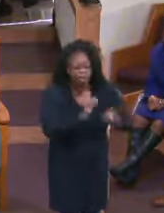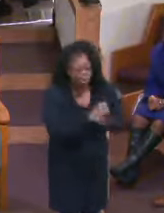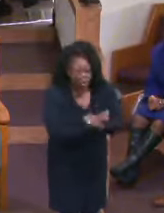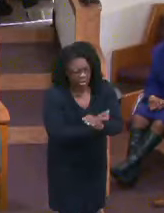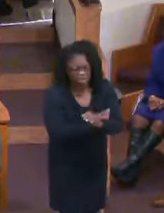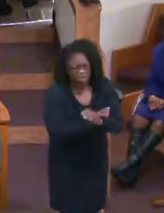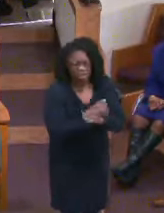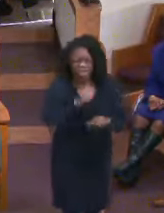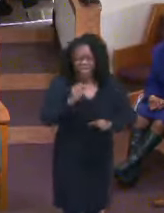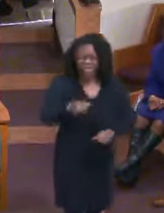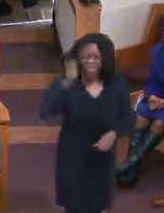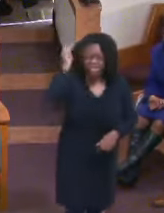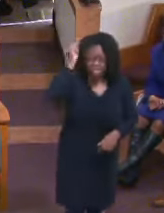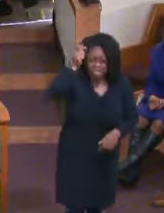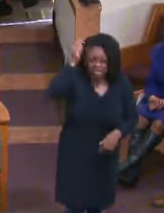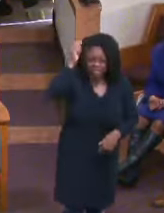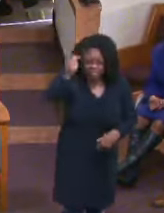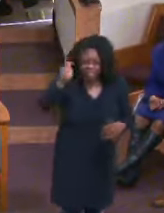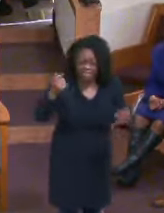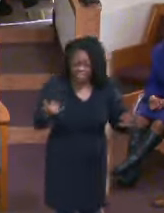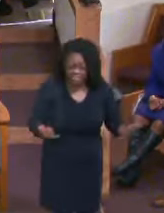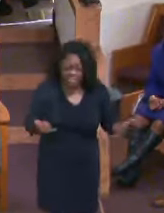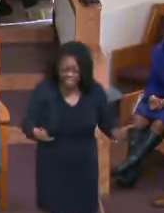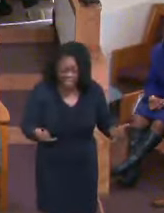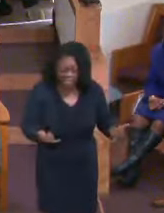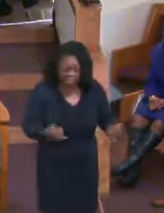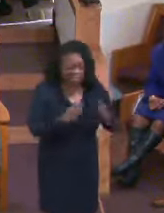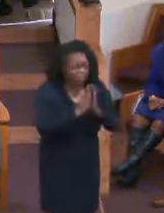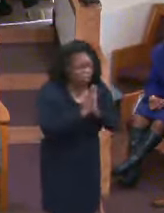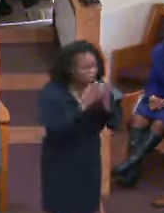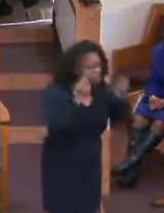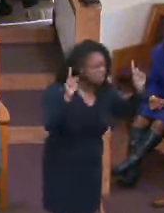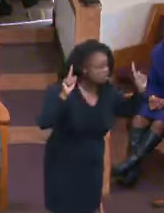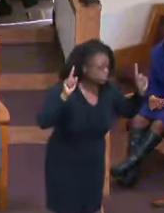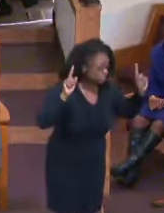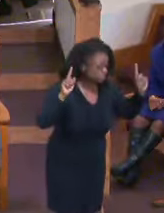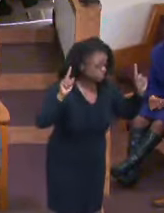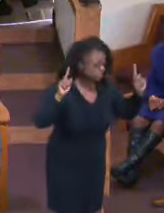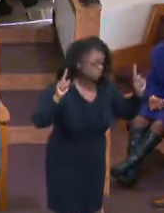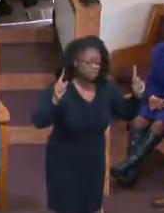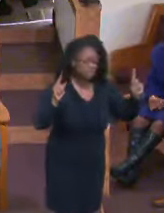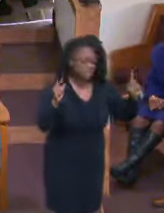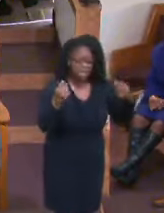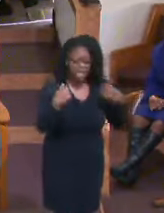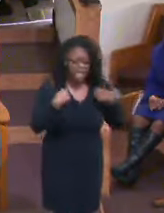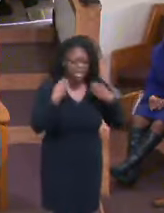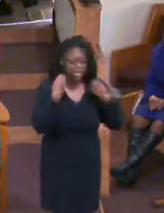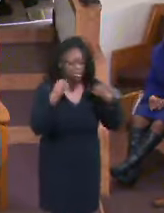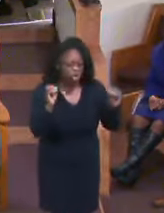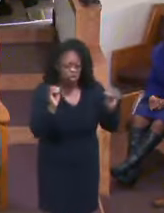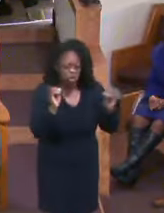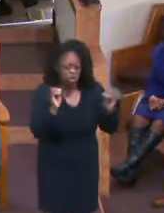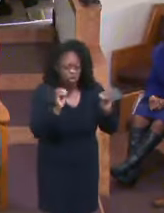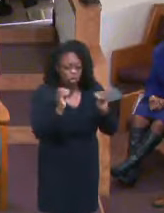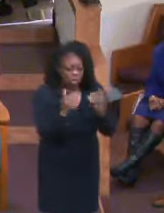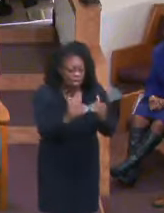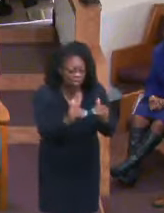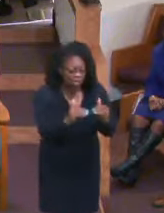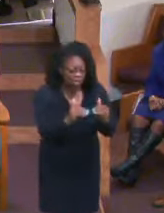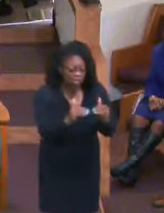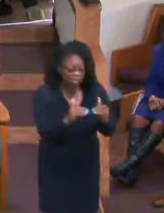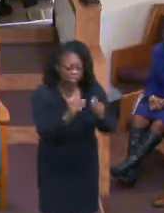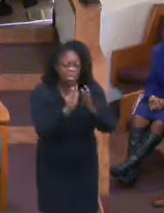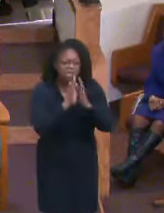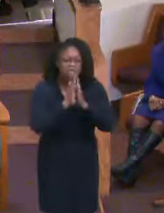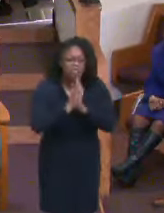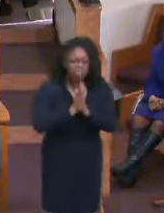Can I testify to you today that prayer works and has no limits? For prayer is the